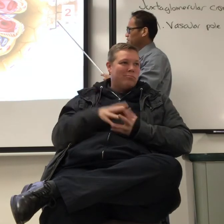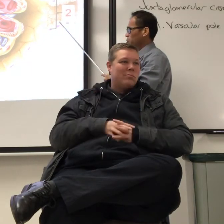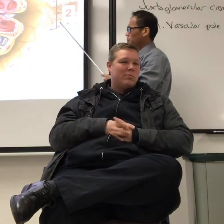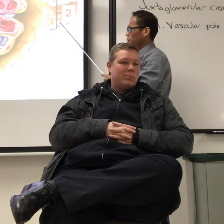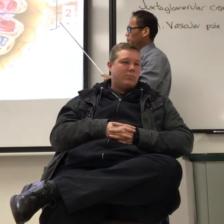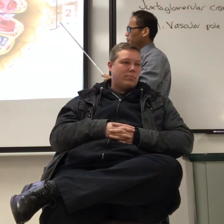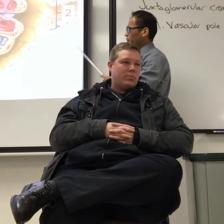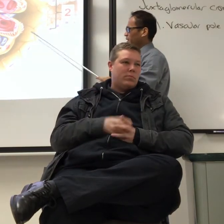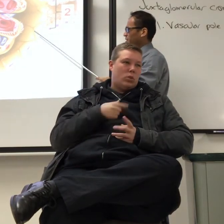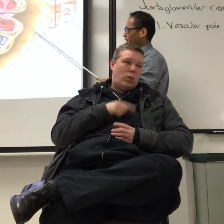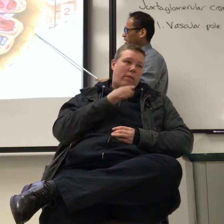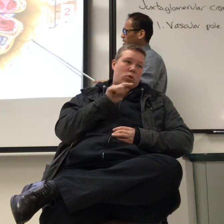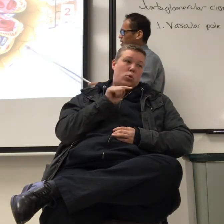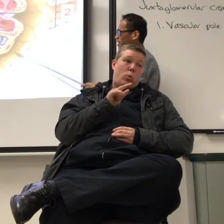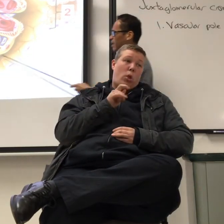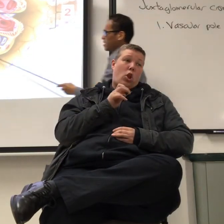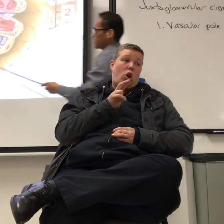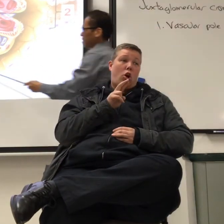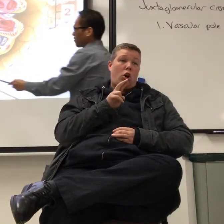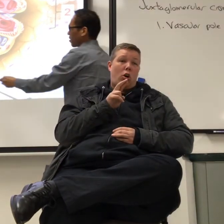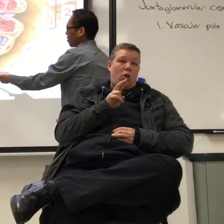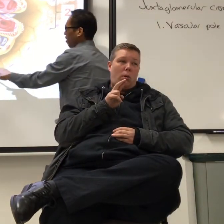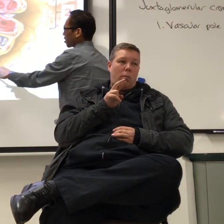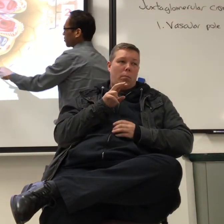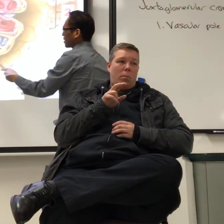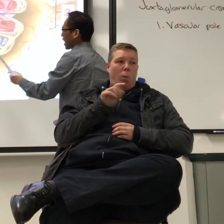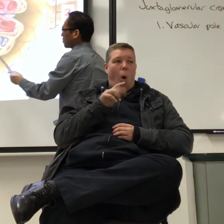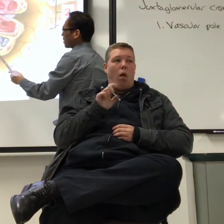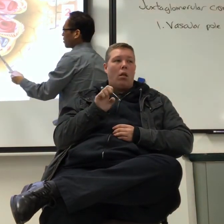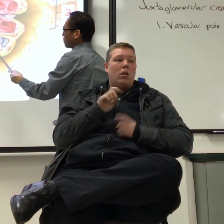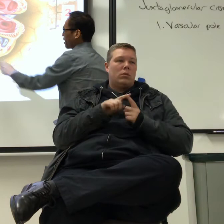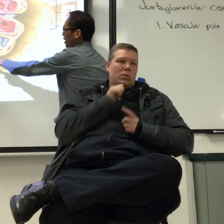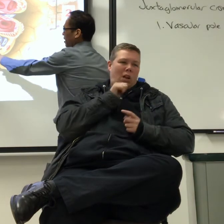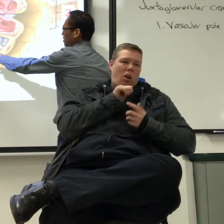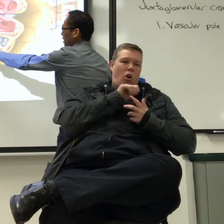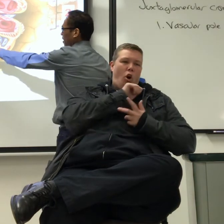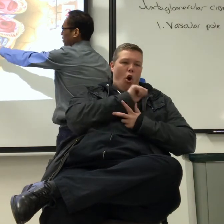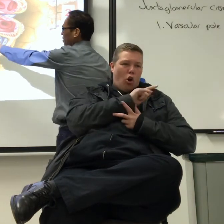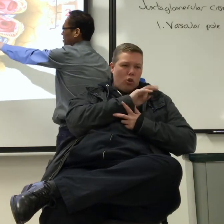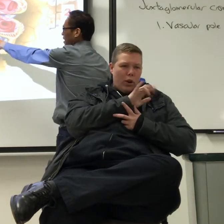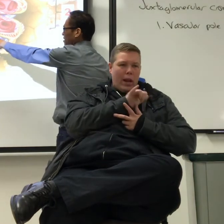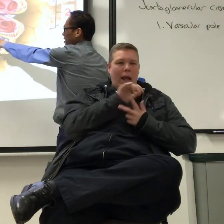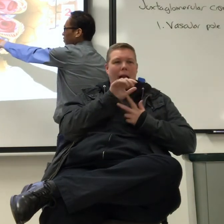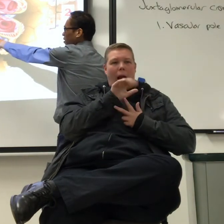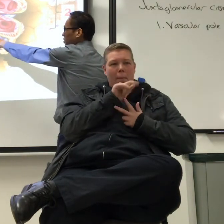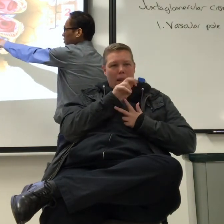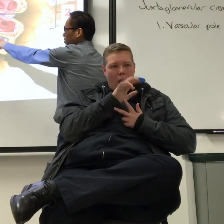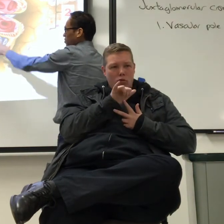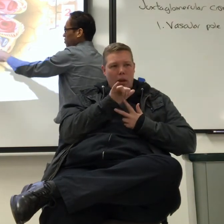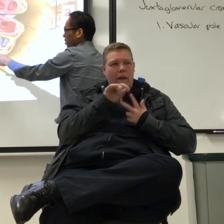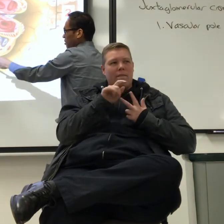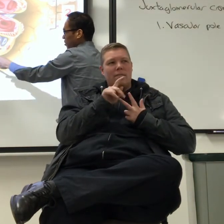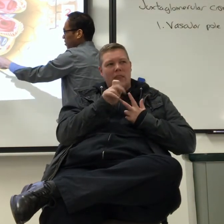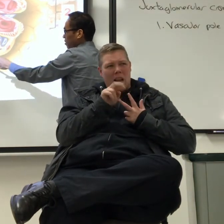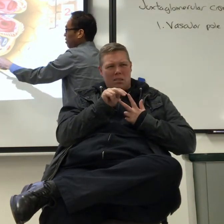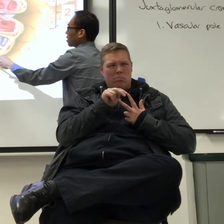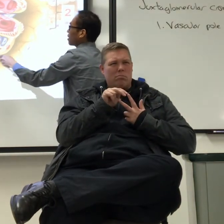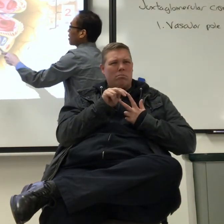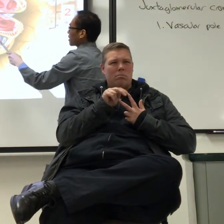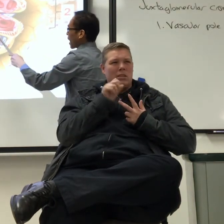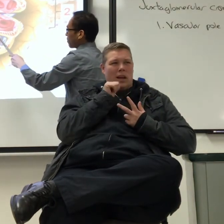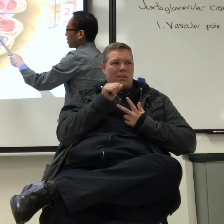There's this tubular pole, and it's like, it doesn't even go artery, capillary, vein. It's like, that's another arterial. So it goes